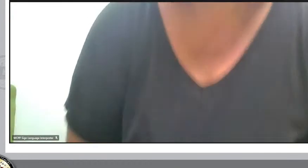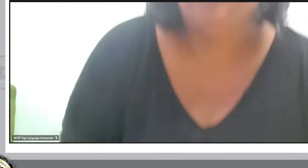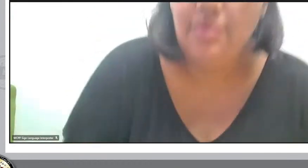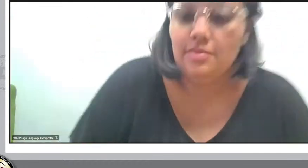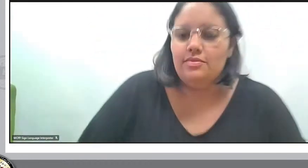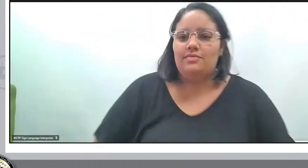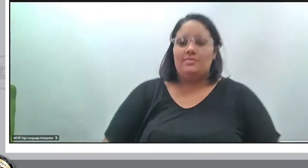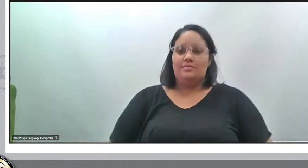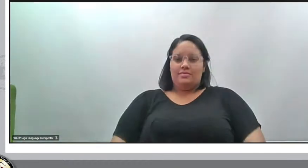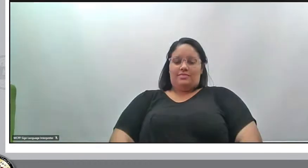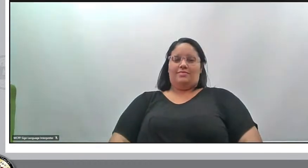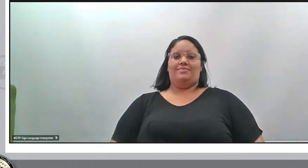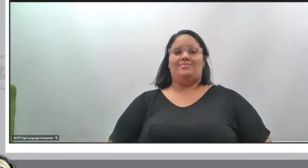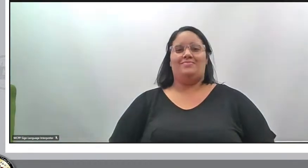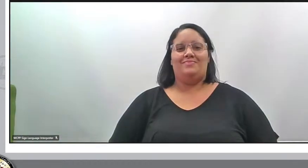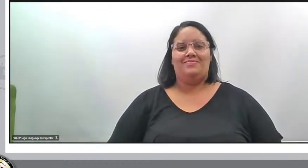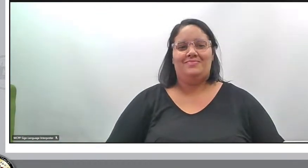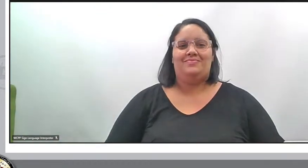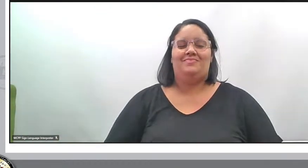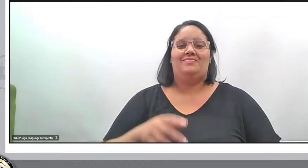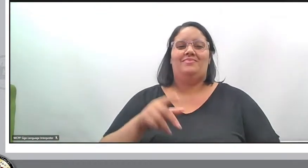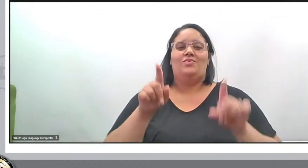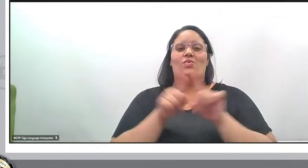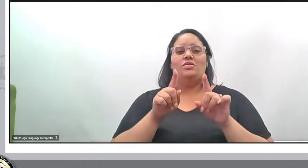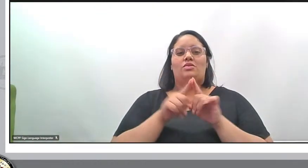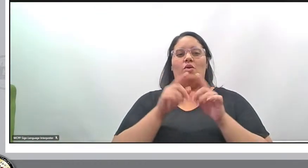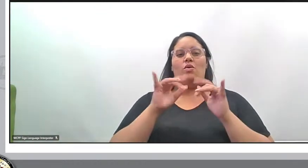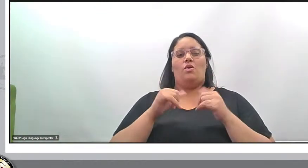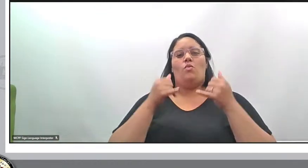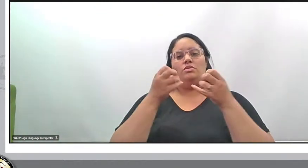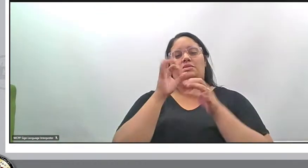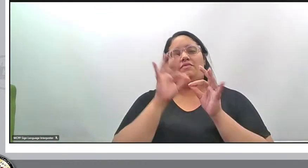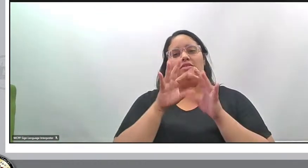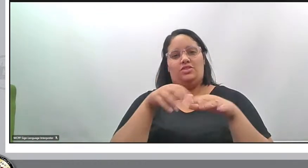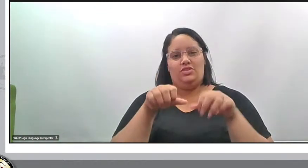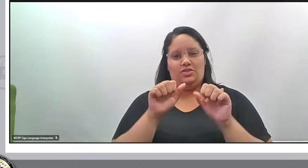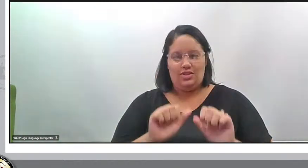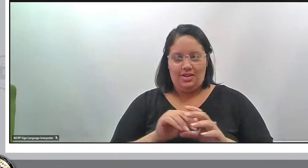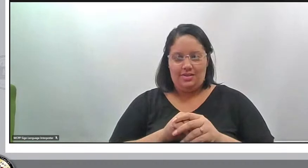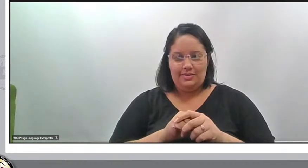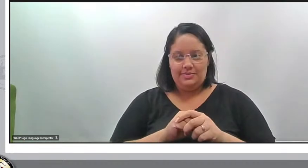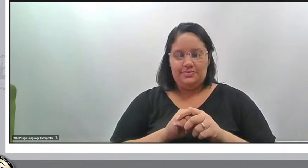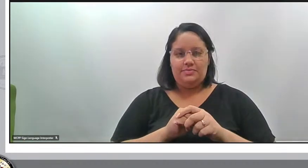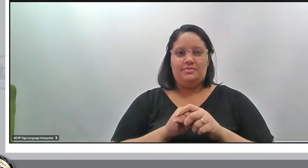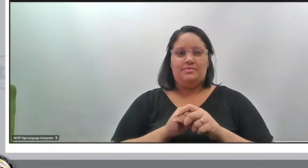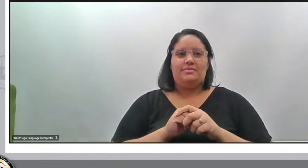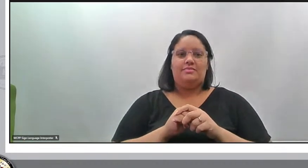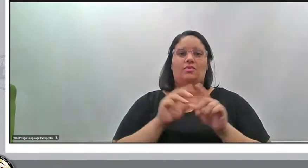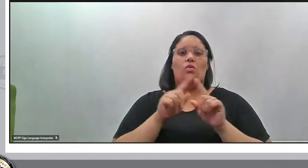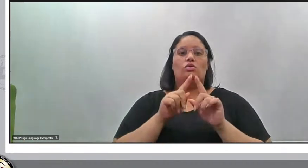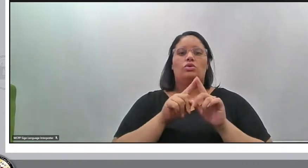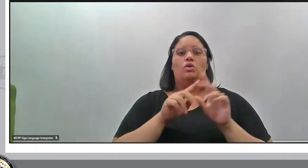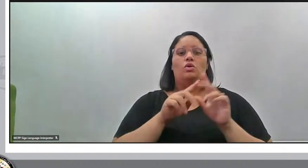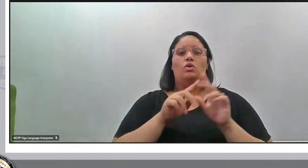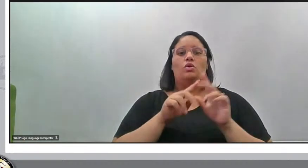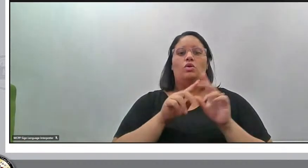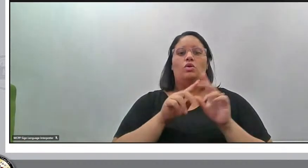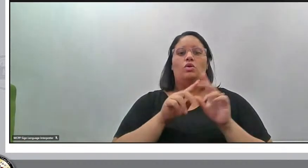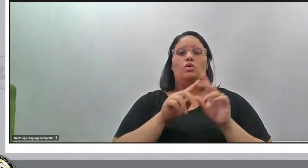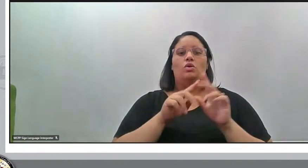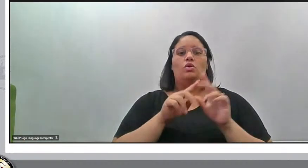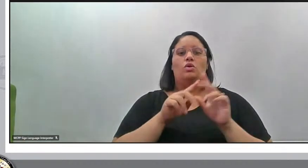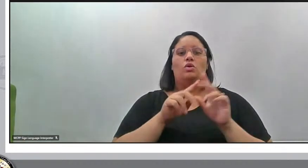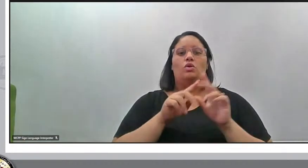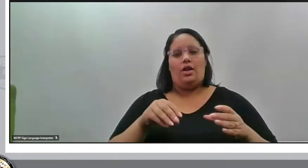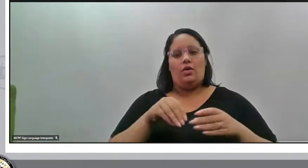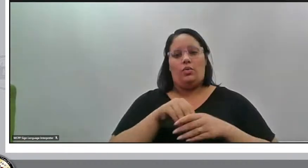which is specifically like the data and the incentive rewards specifically, Chair, and as well as some catering specifically with that departmental catering specifically with